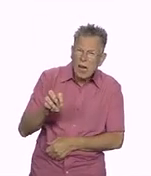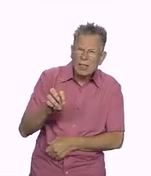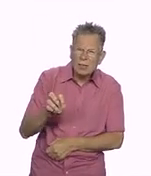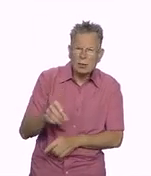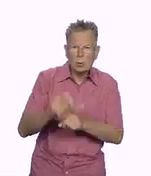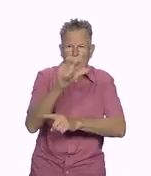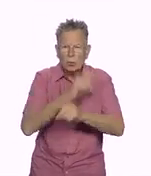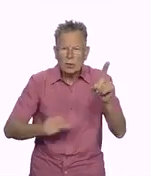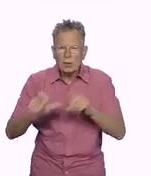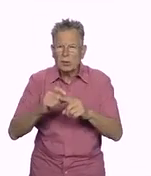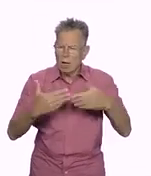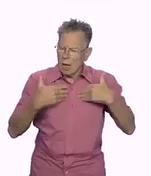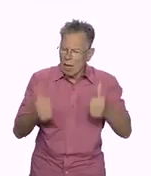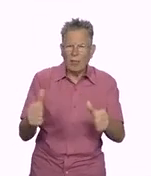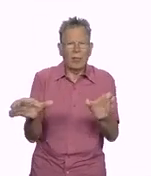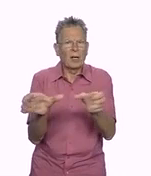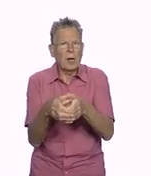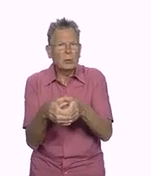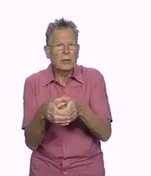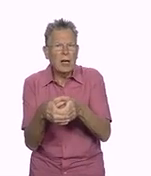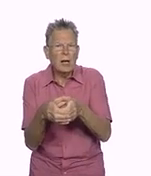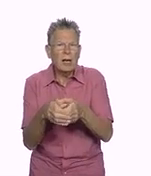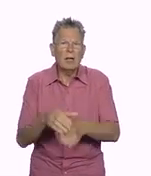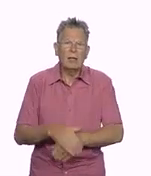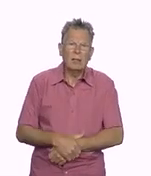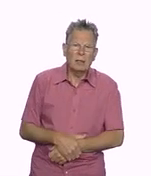Community Health Councils in Wales.